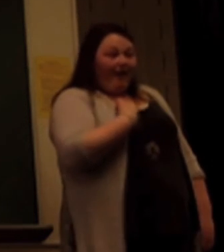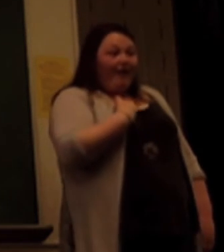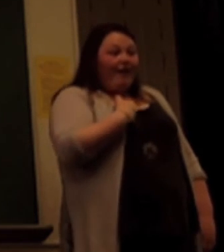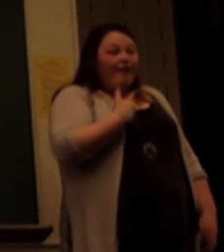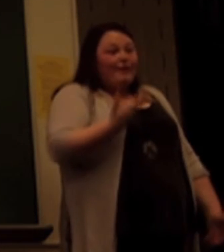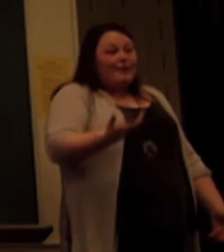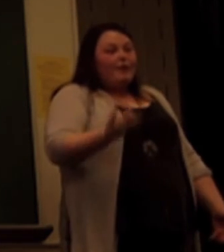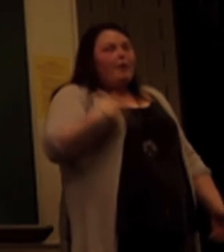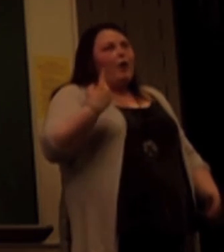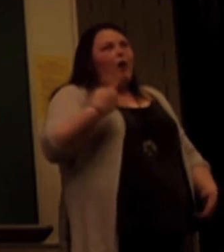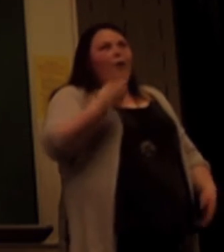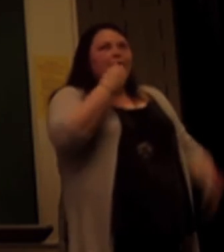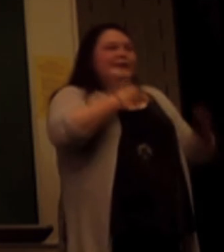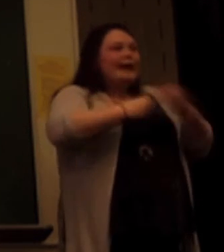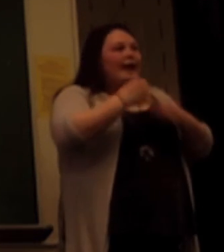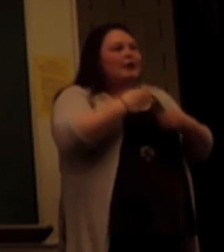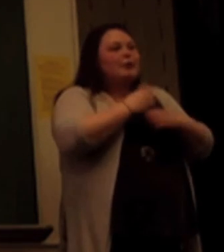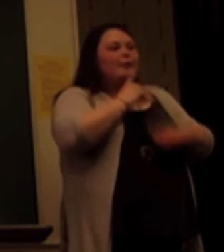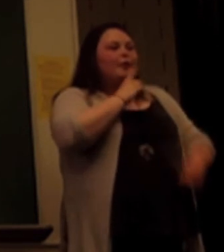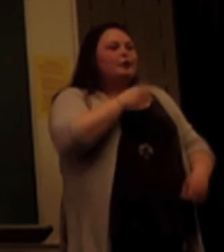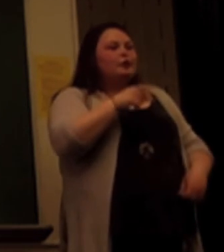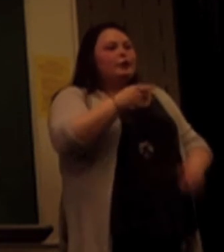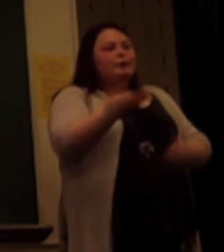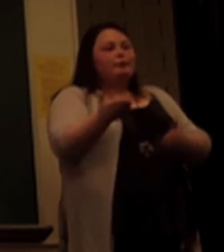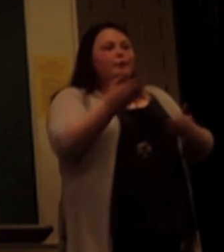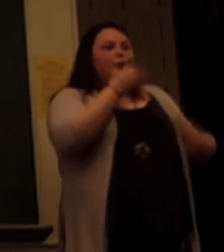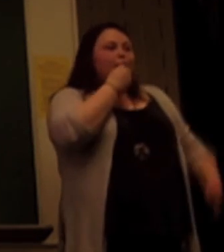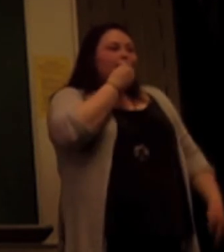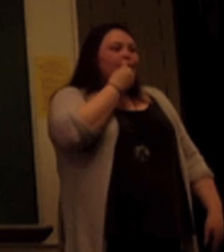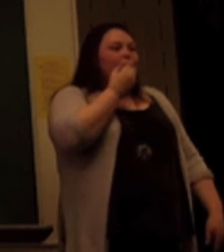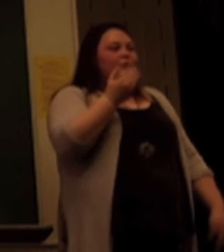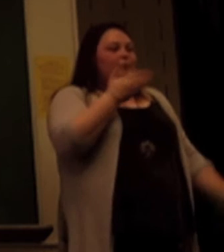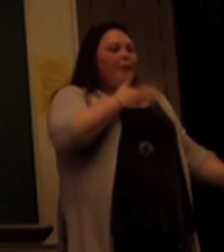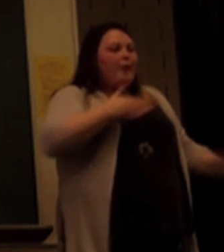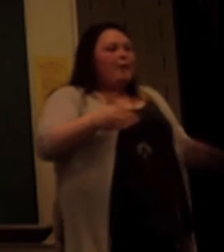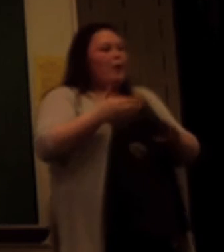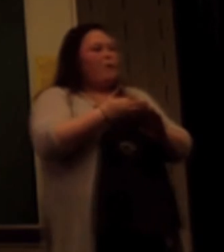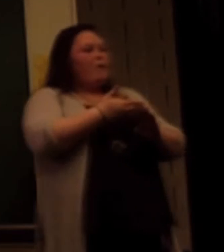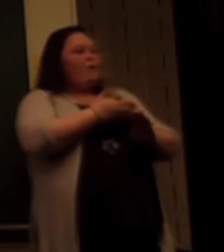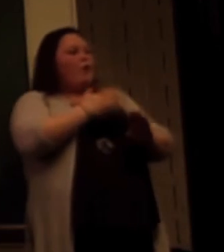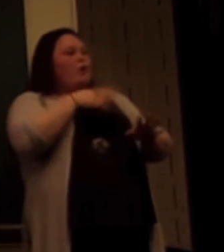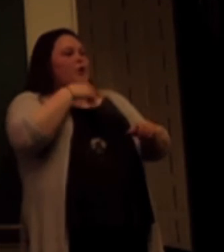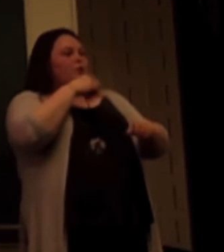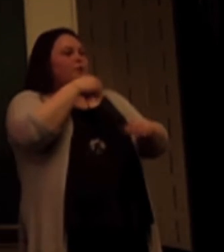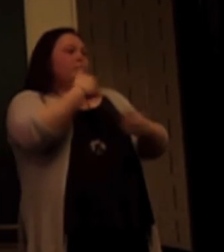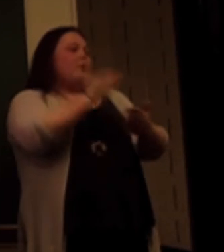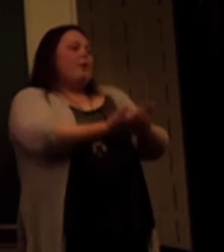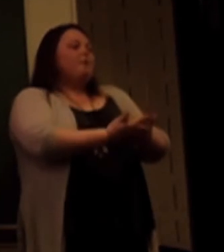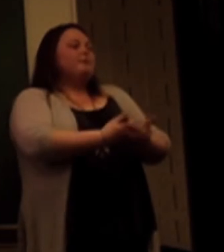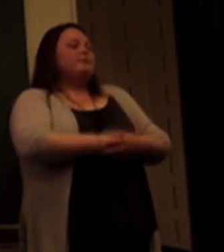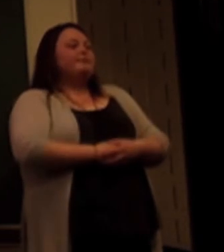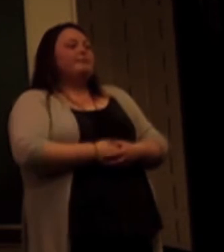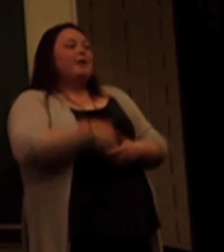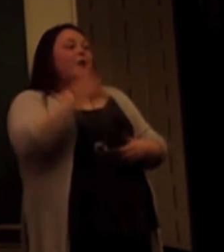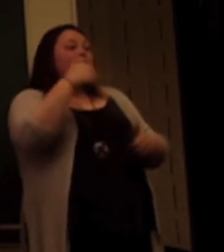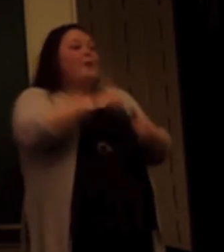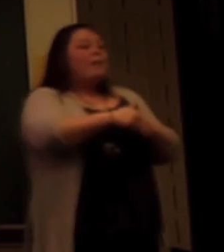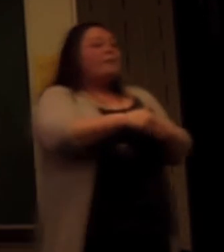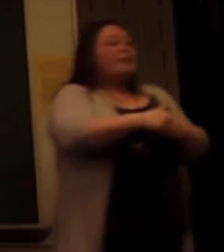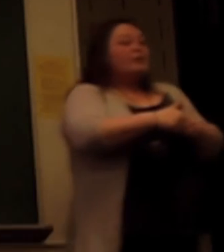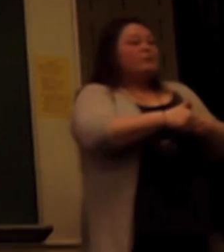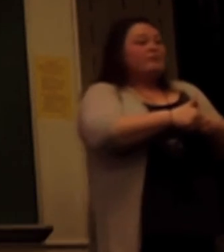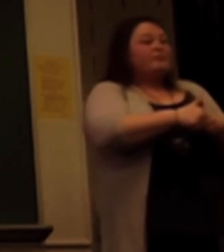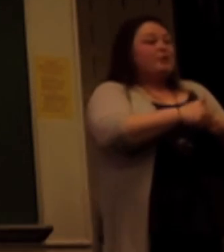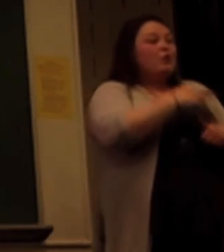so I'm always eating, so just make sure that you have prepared for the day and take risks because if you don't take the